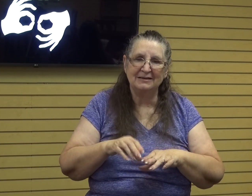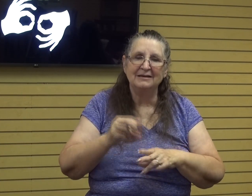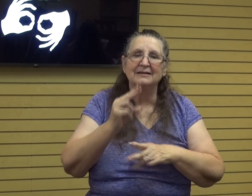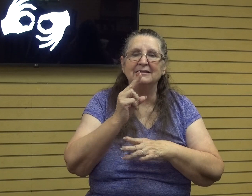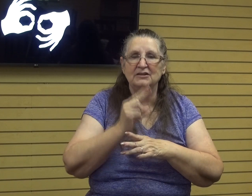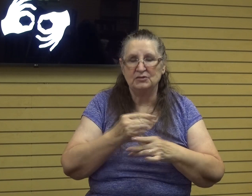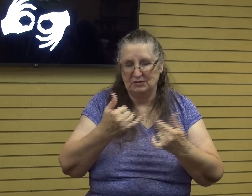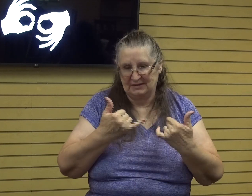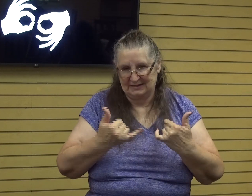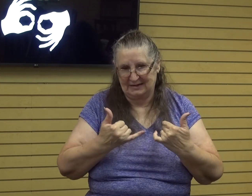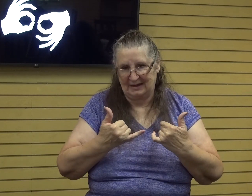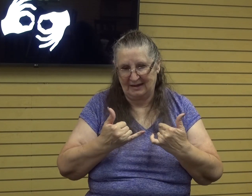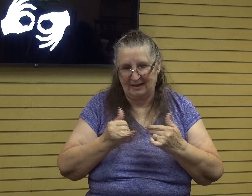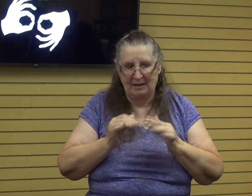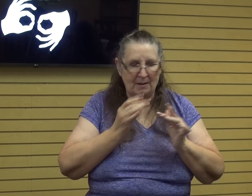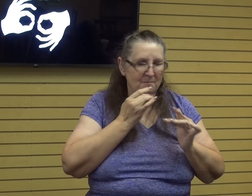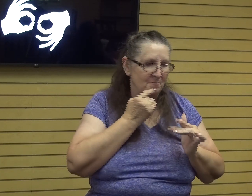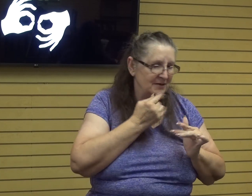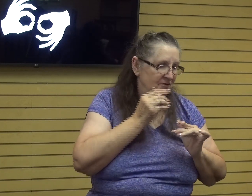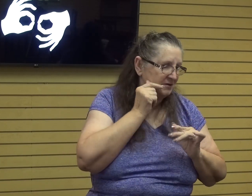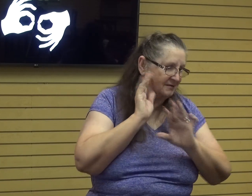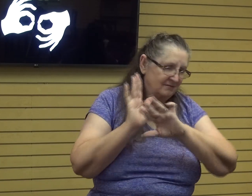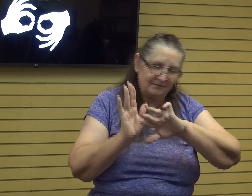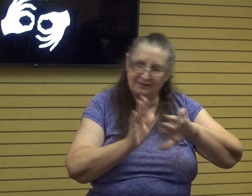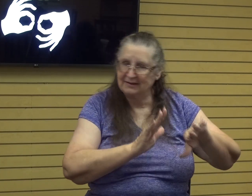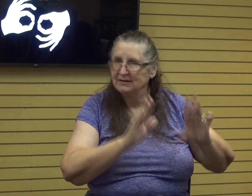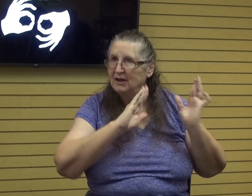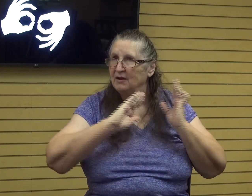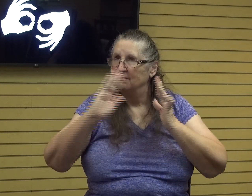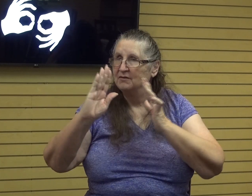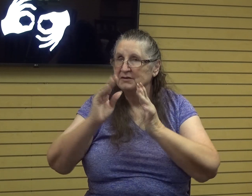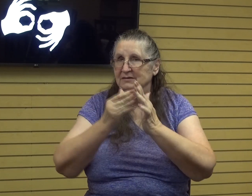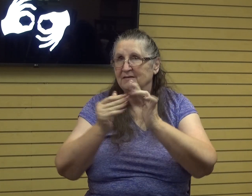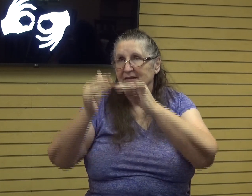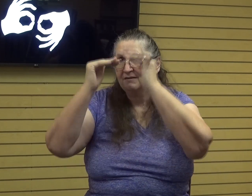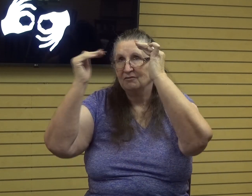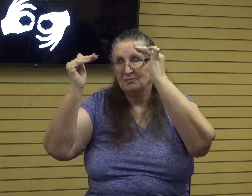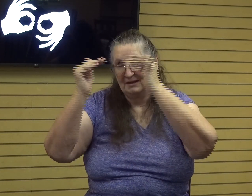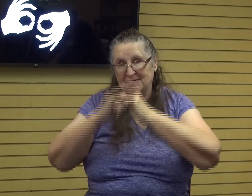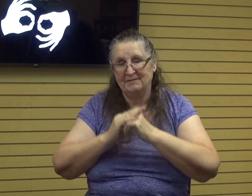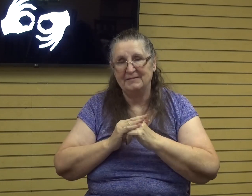turning away from the bitterness in the flesh and focus on the things from above. Thank you, guys.